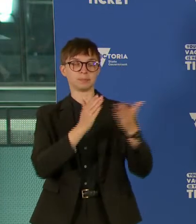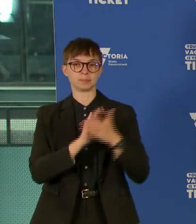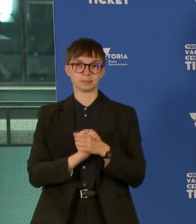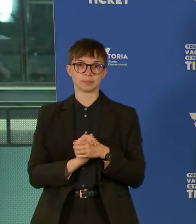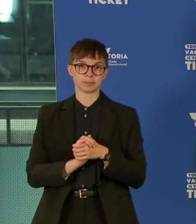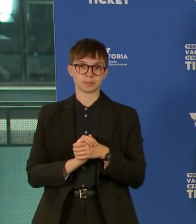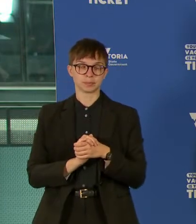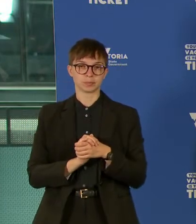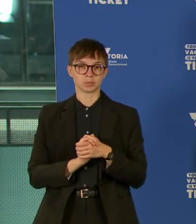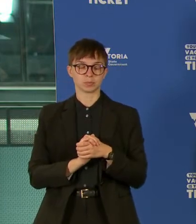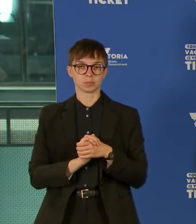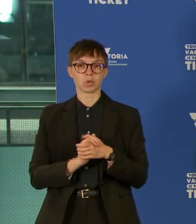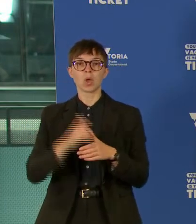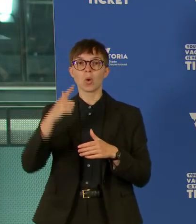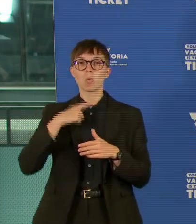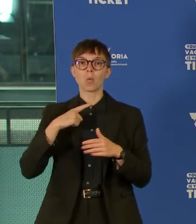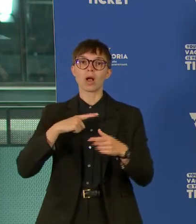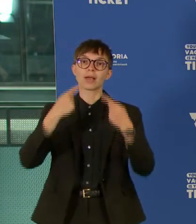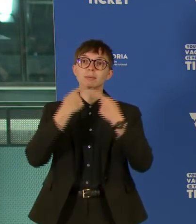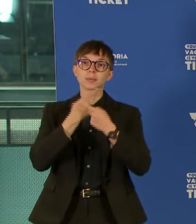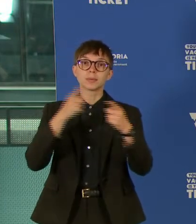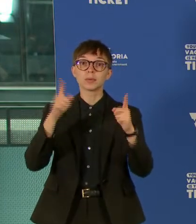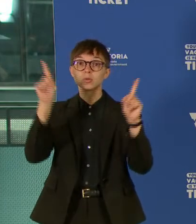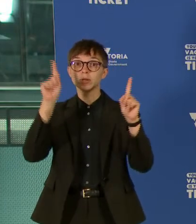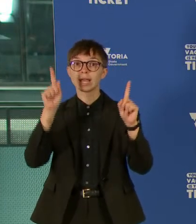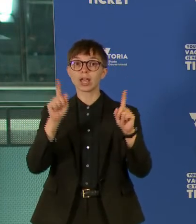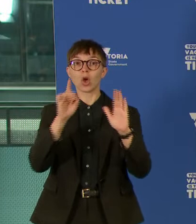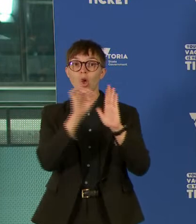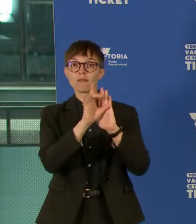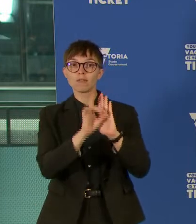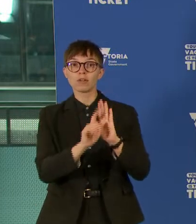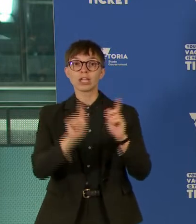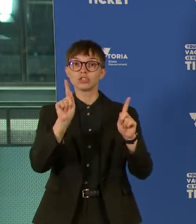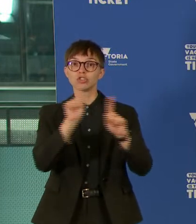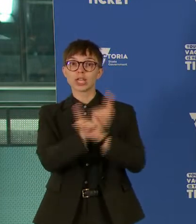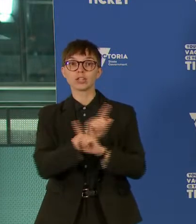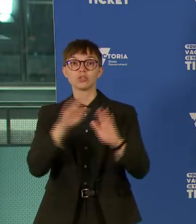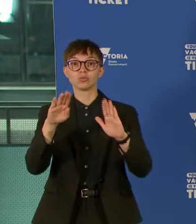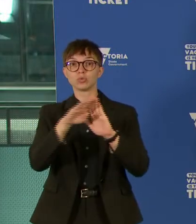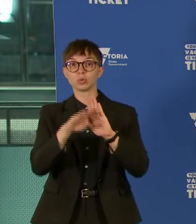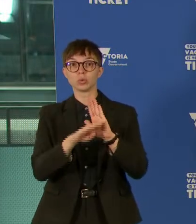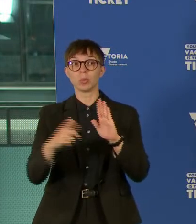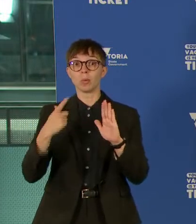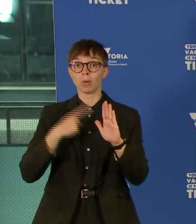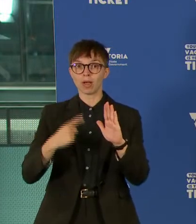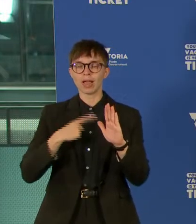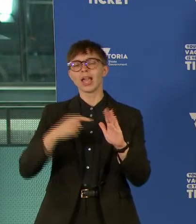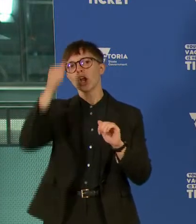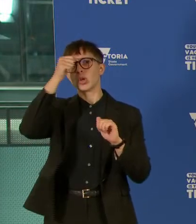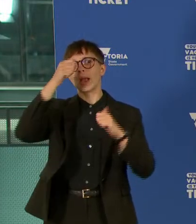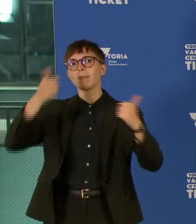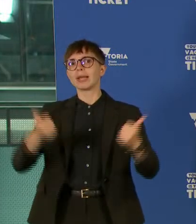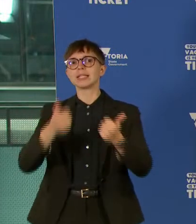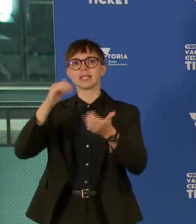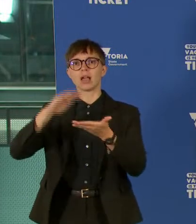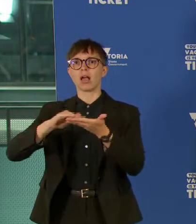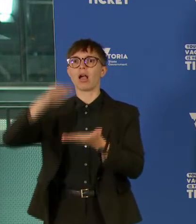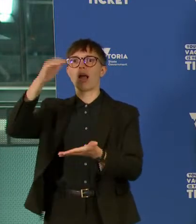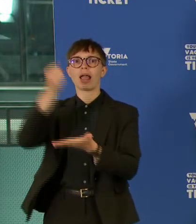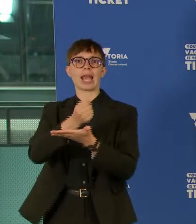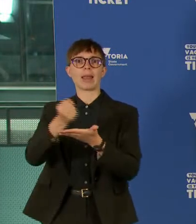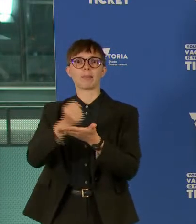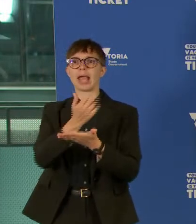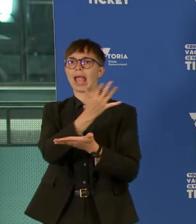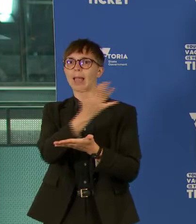We know that there will be a long plateauing and tail to this BA2